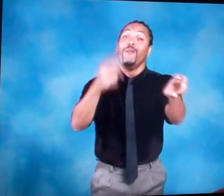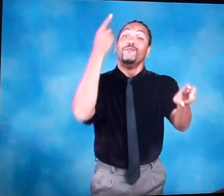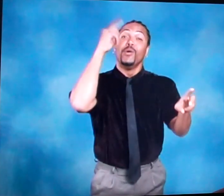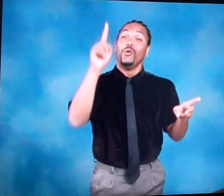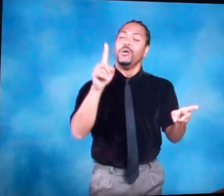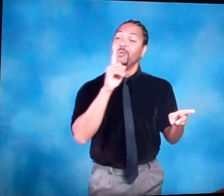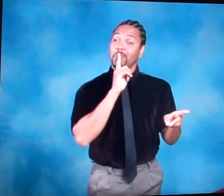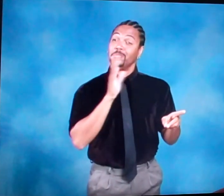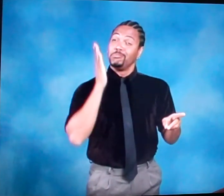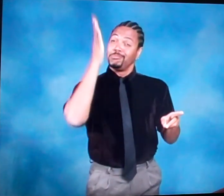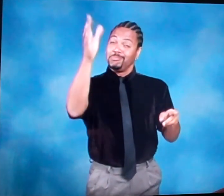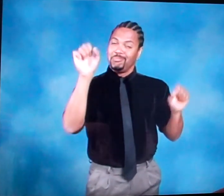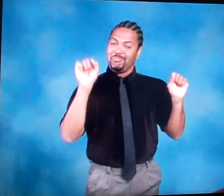provide tours